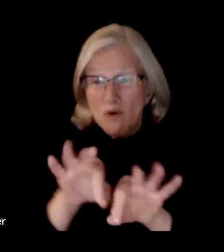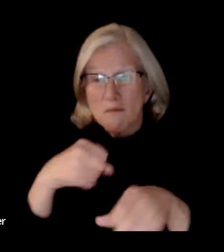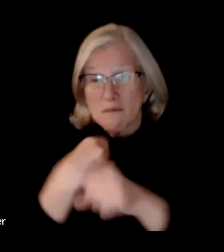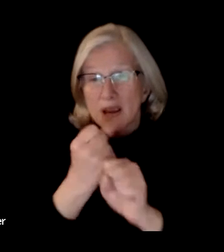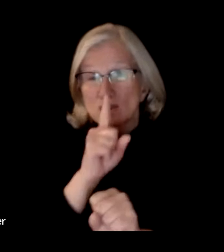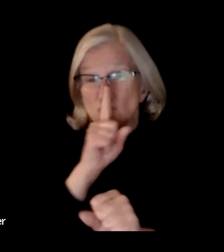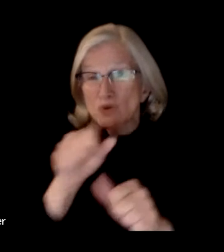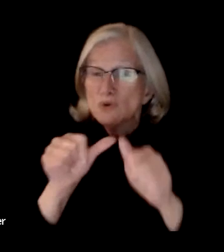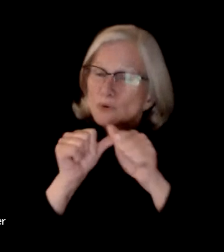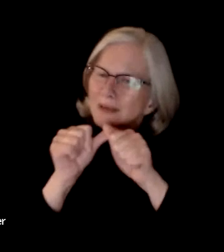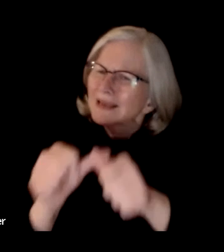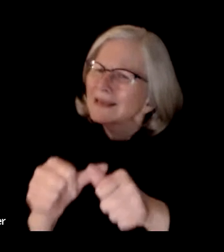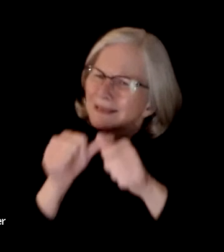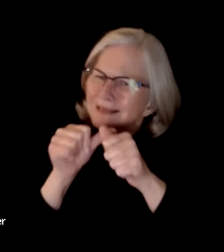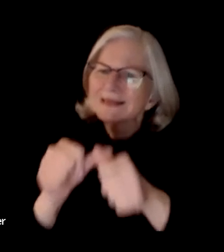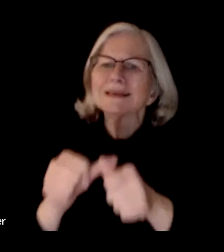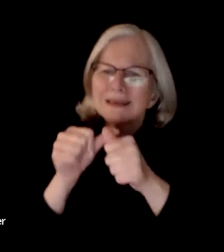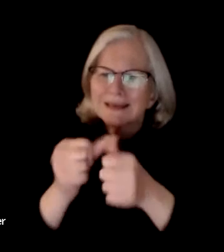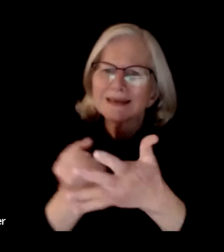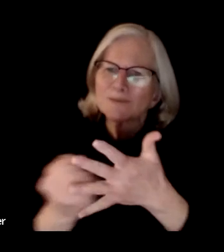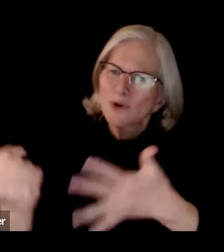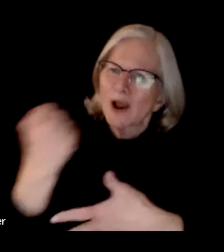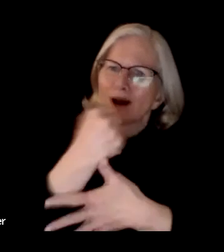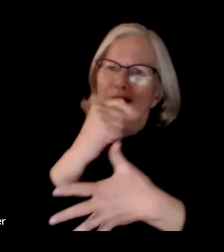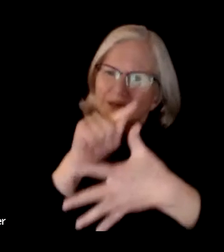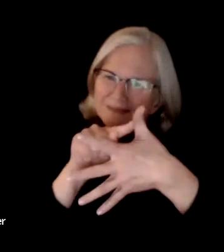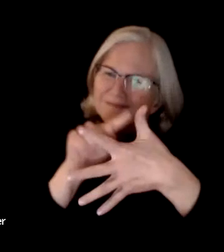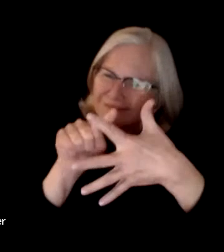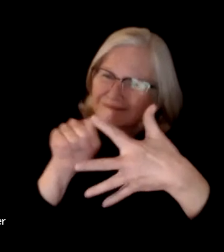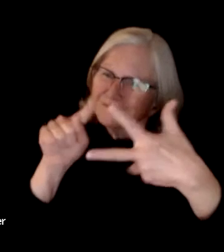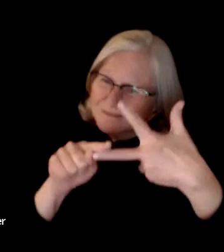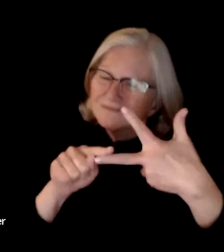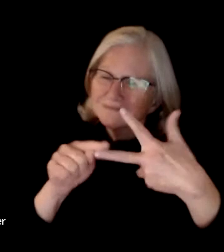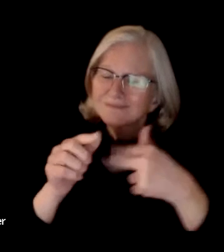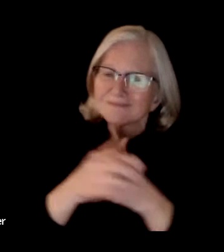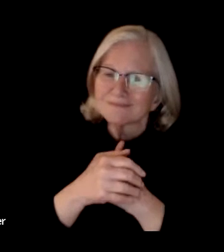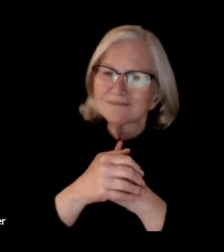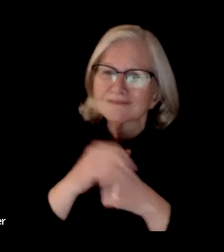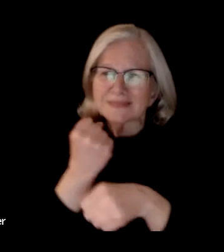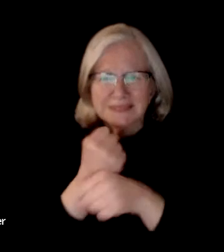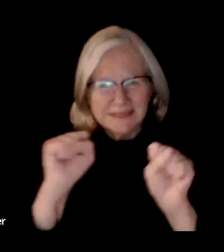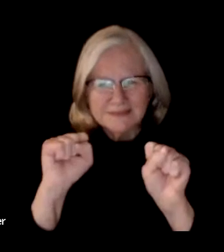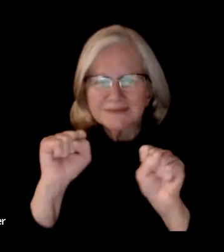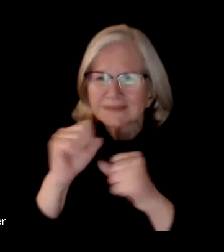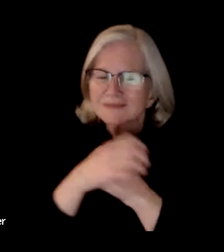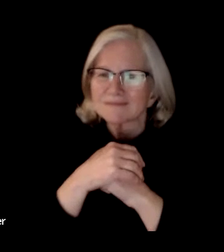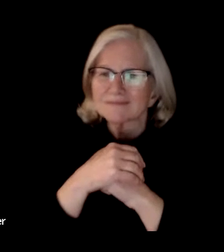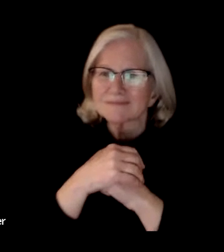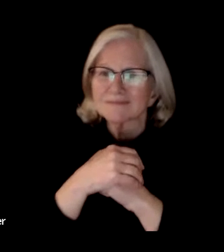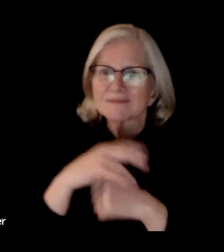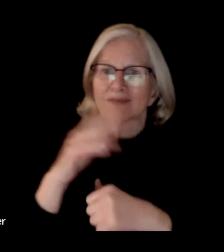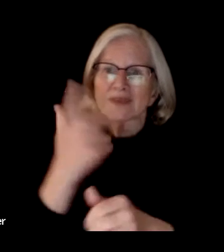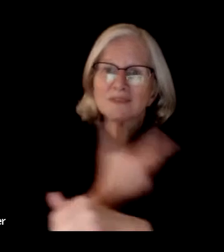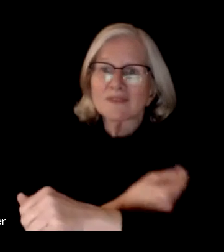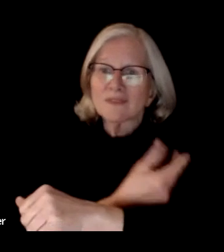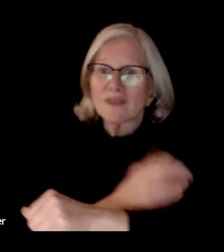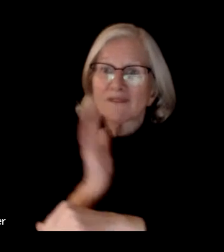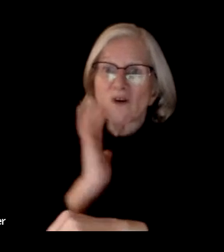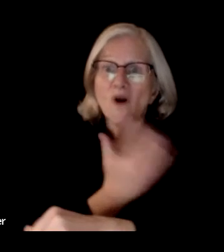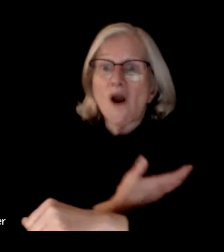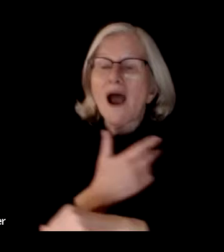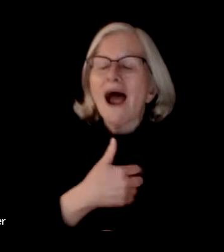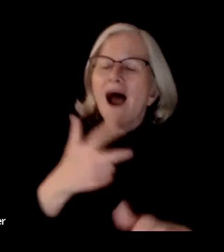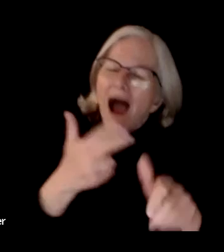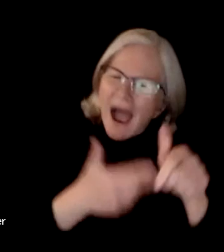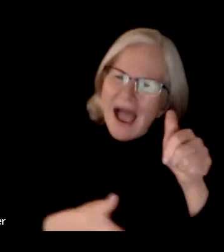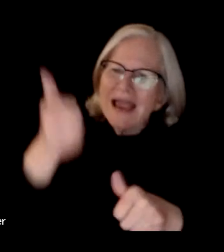to prioritize in as much as possible the doses for our highest priority groups, which are